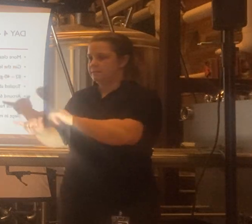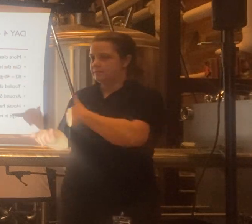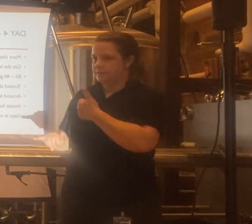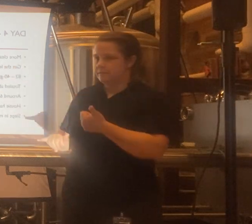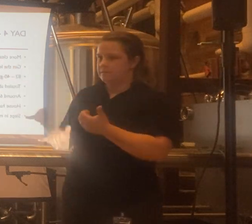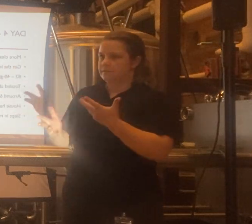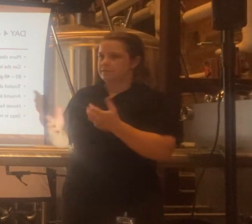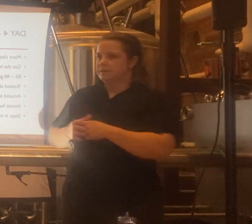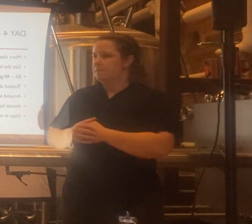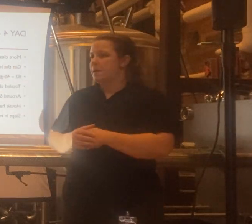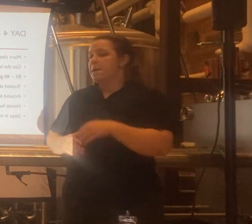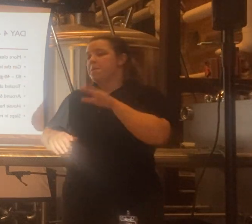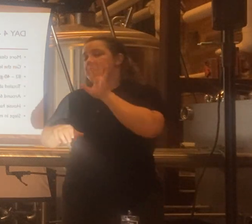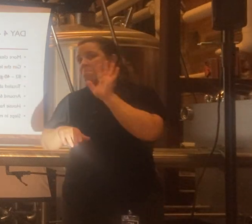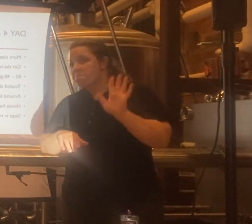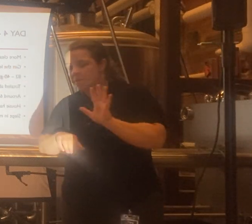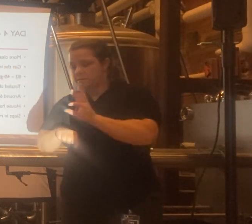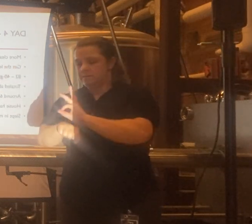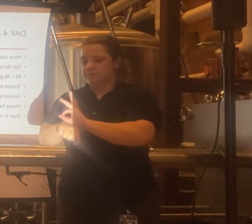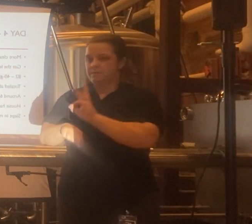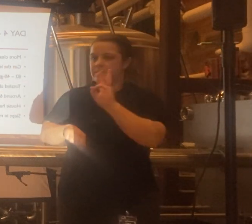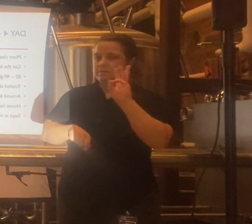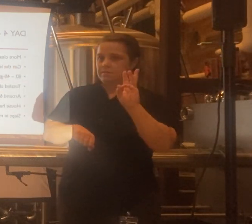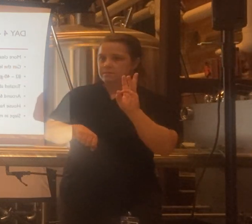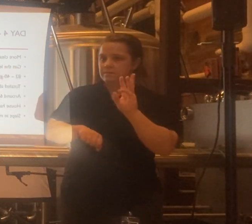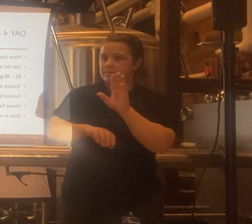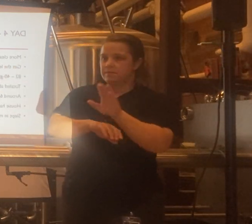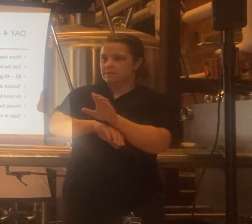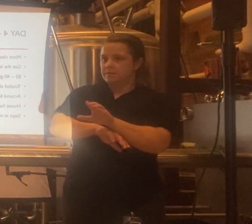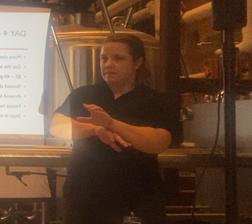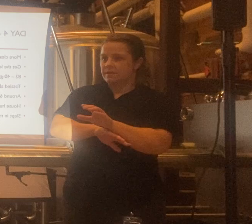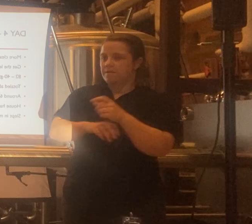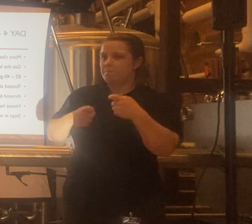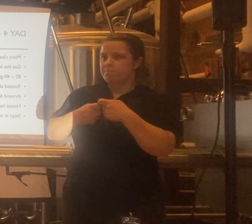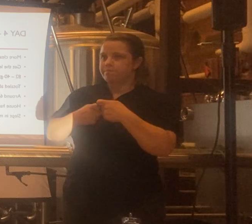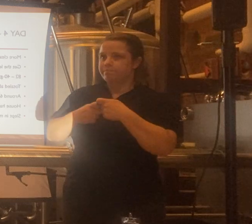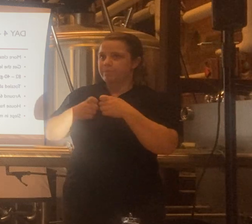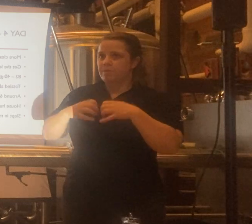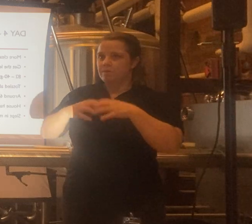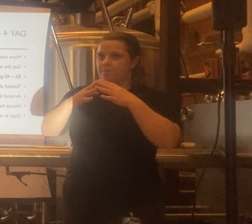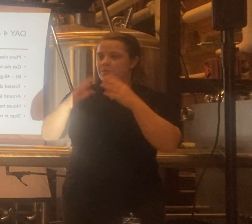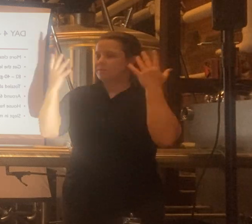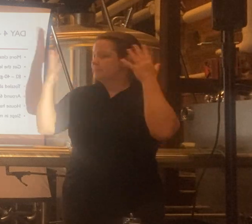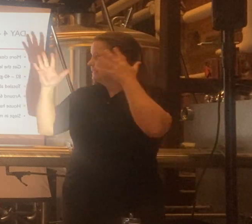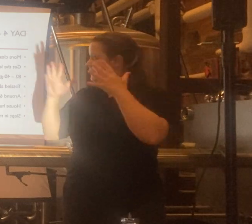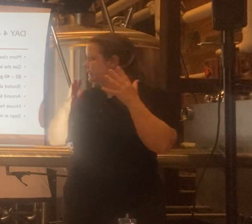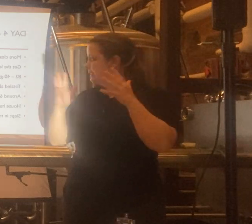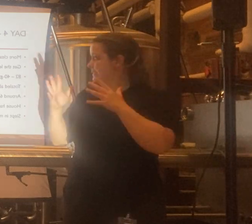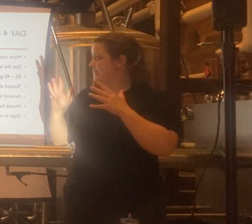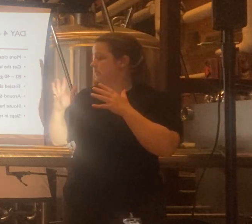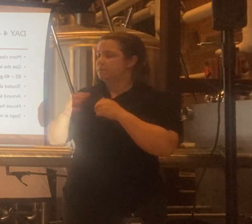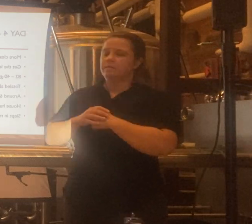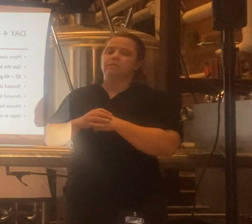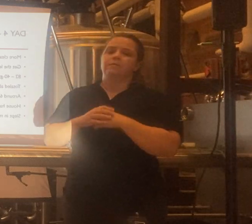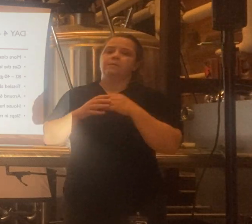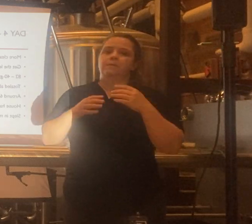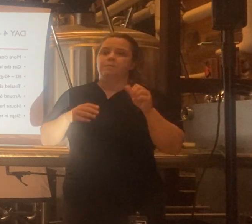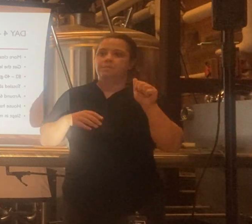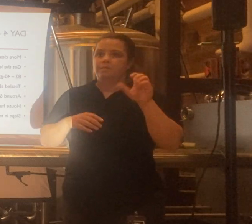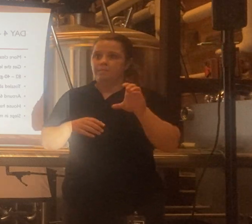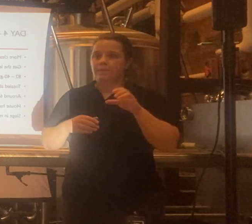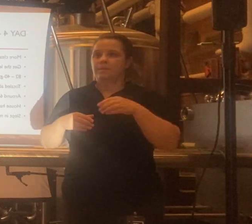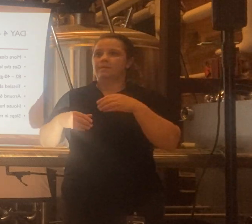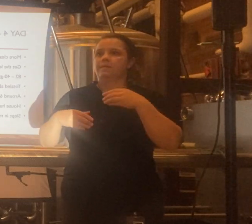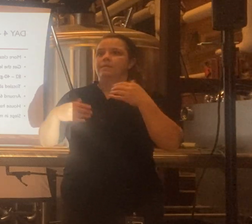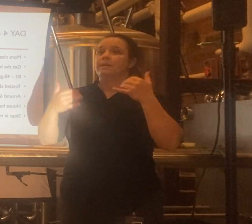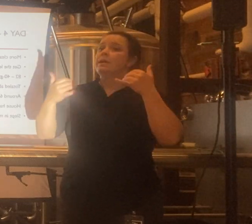on. Yay! Now the air conditioning can work without the soft starter. So we have air conditioning in the house, which is great. House is AC. Now I can